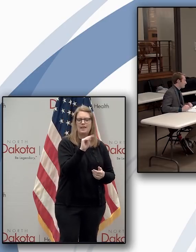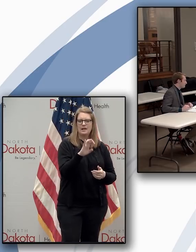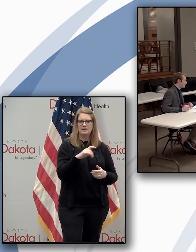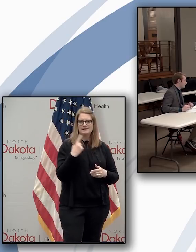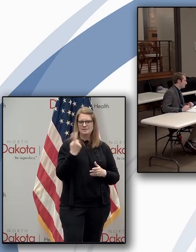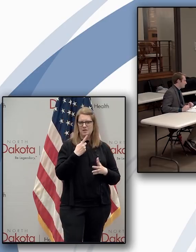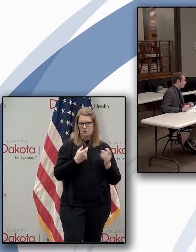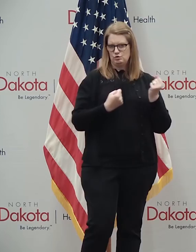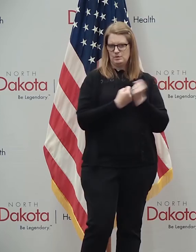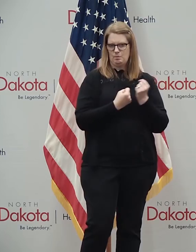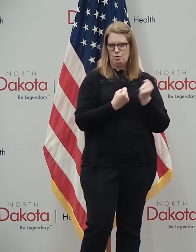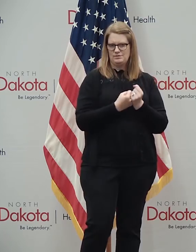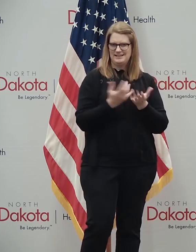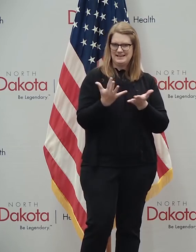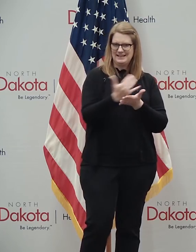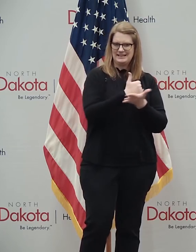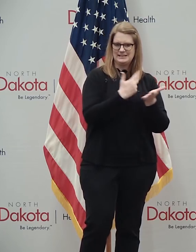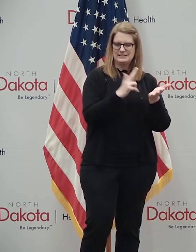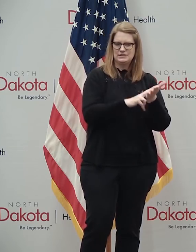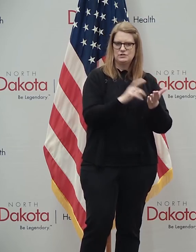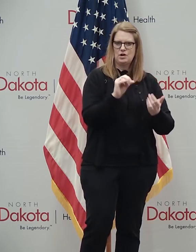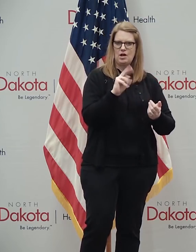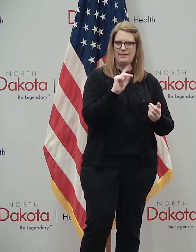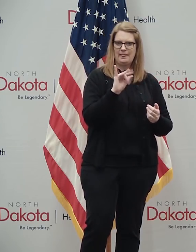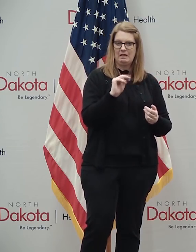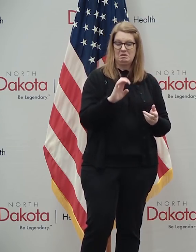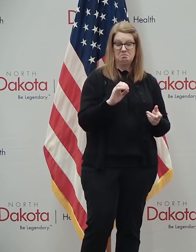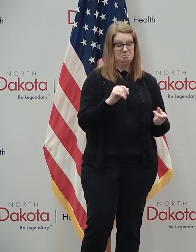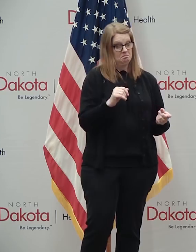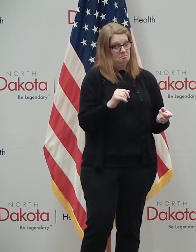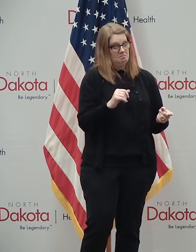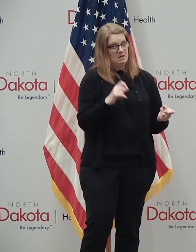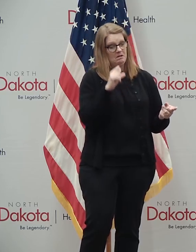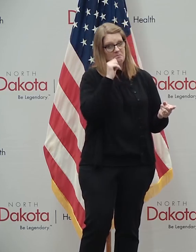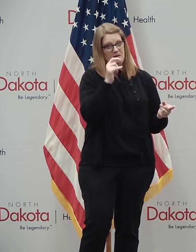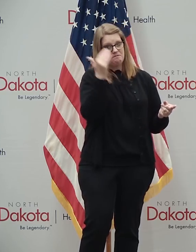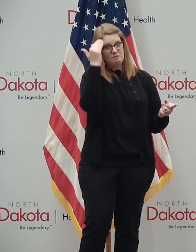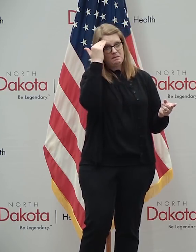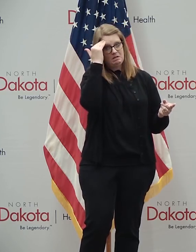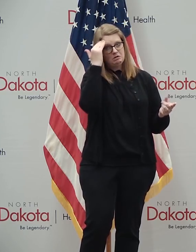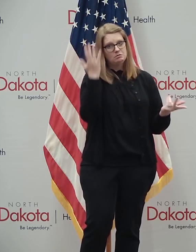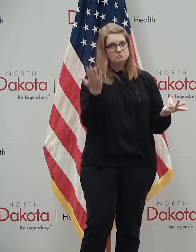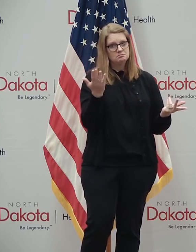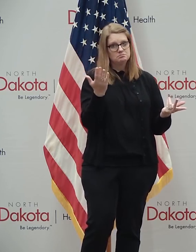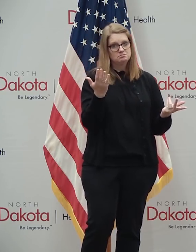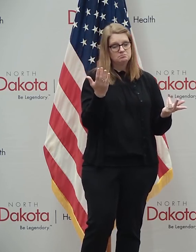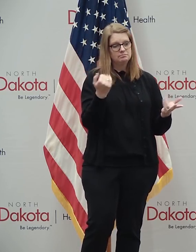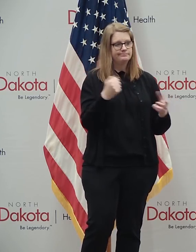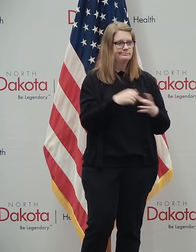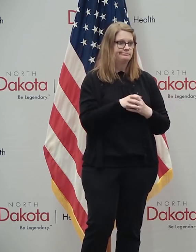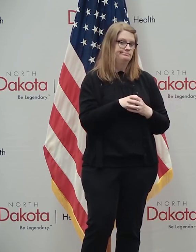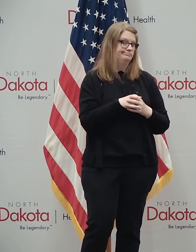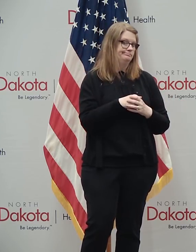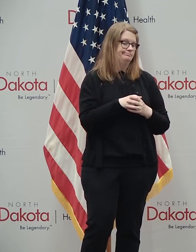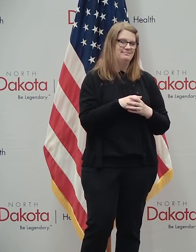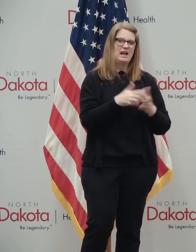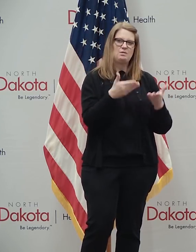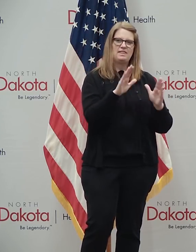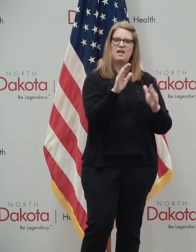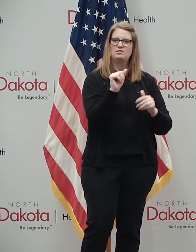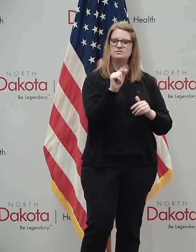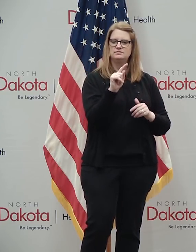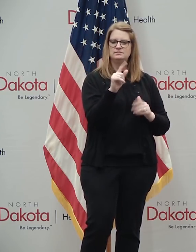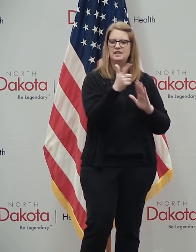support. I'm not familiar with that one, and I would let the Attorney